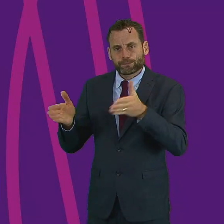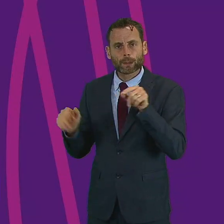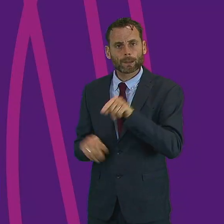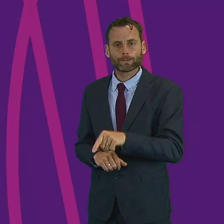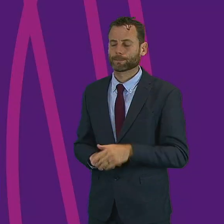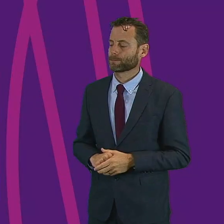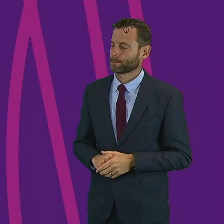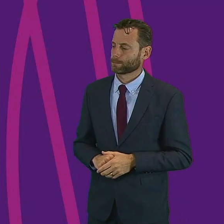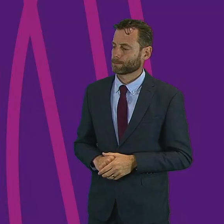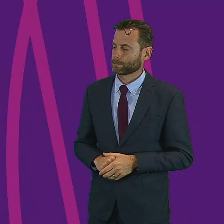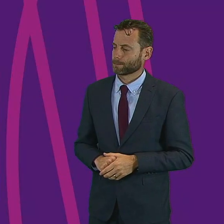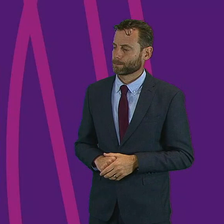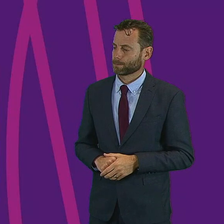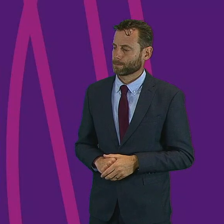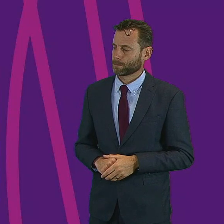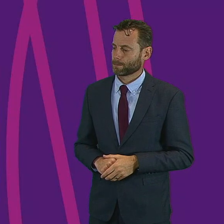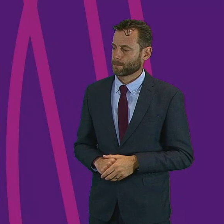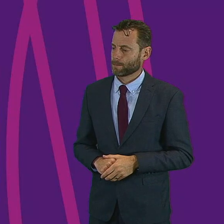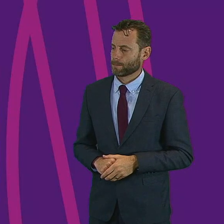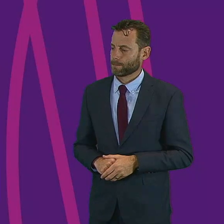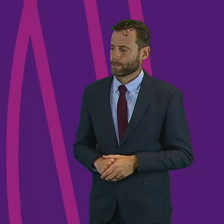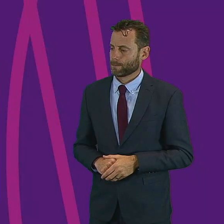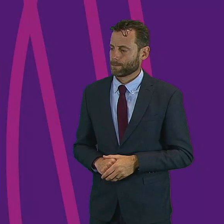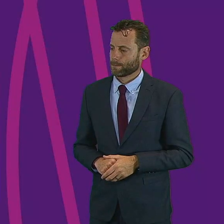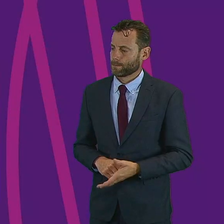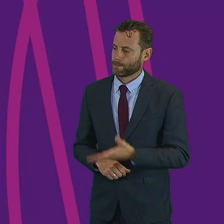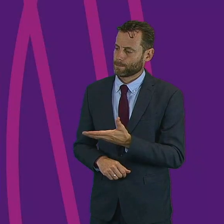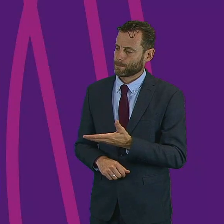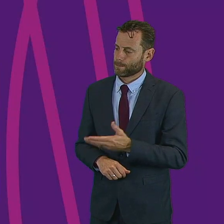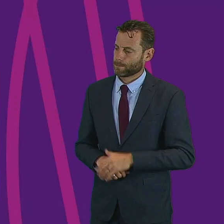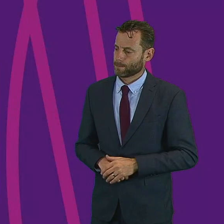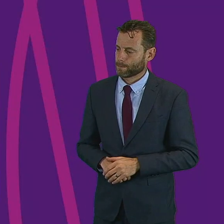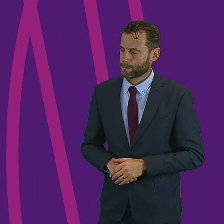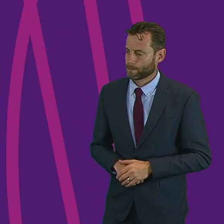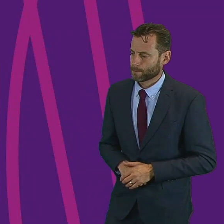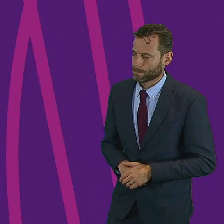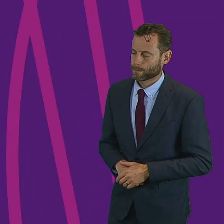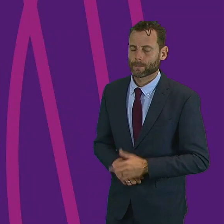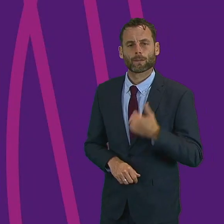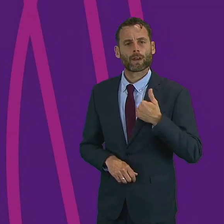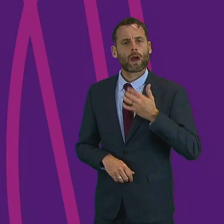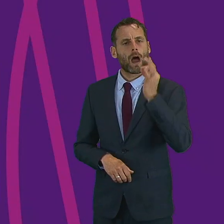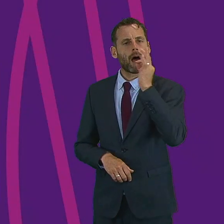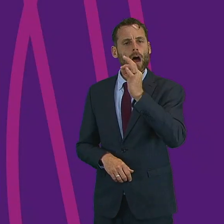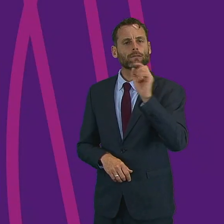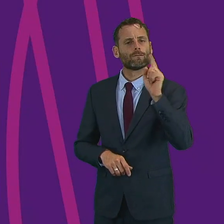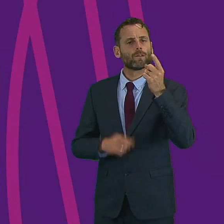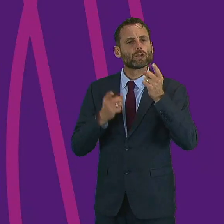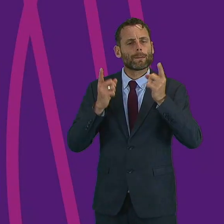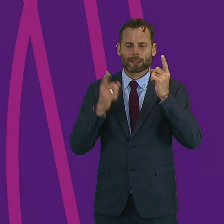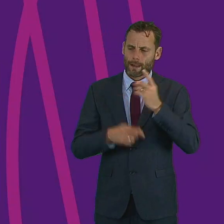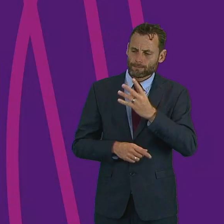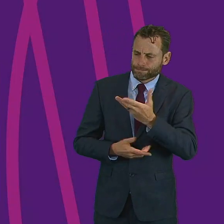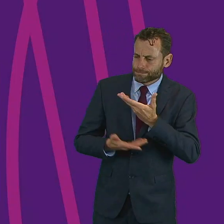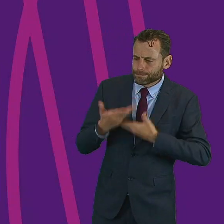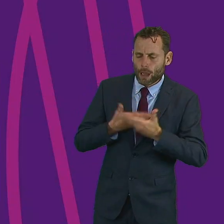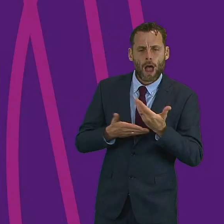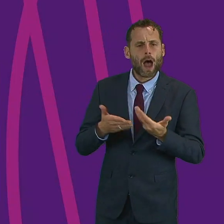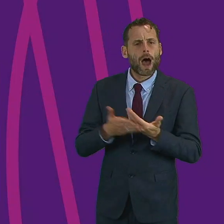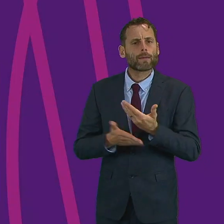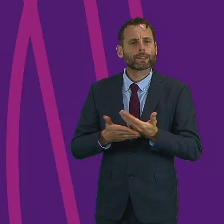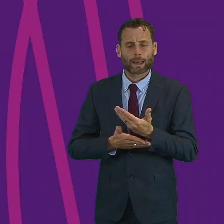guidance is right so that it allows for the safe provision of dental treatment, and that now allows a limited aerosol generating